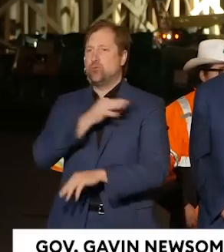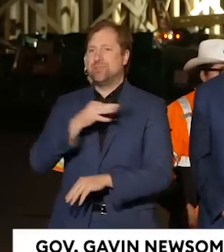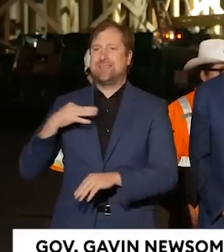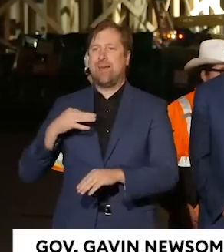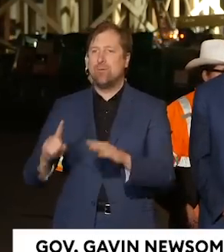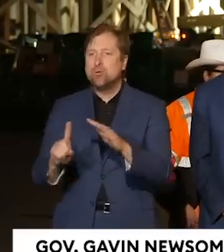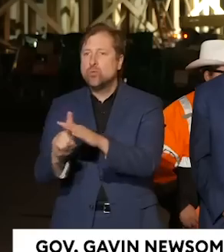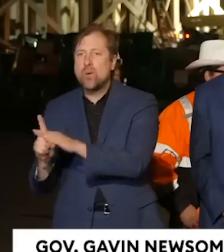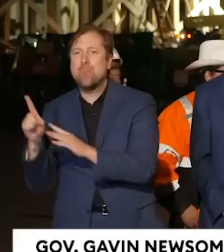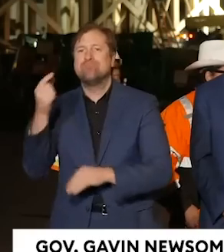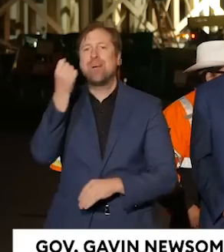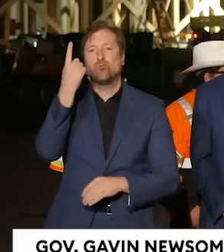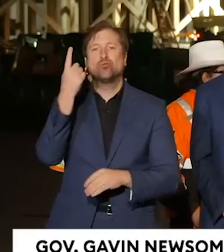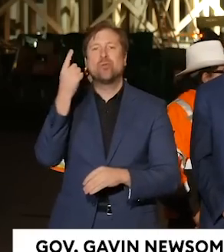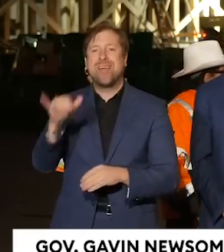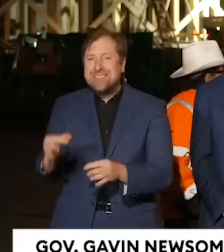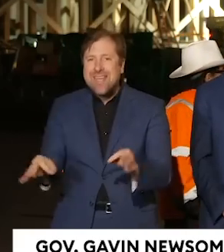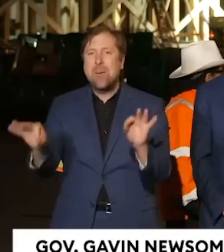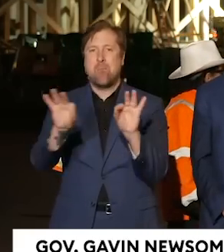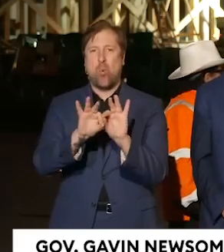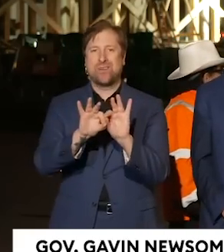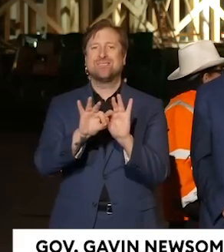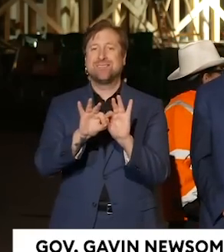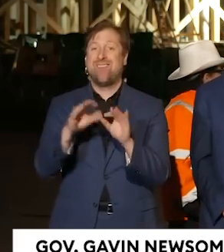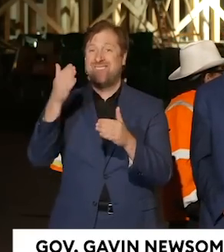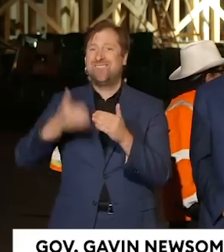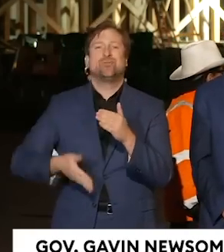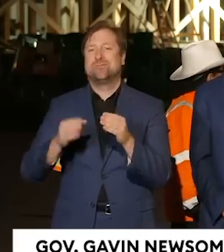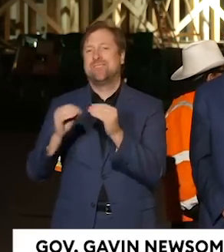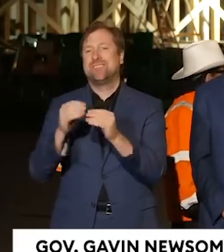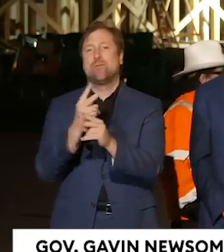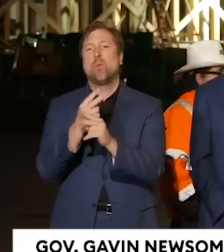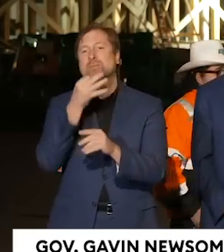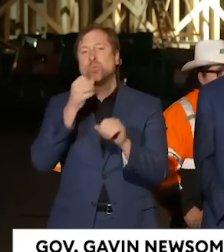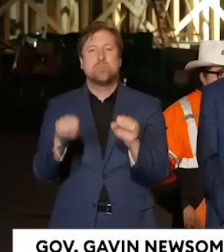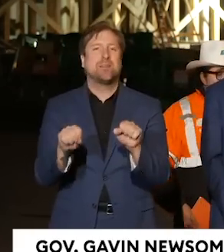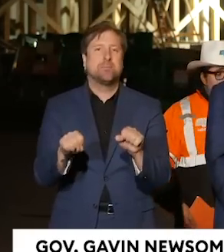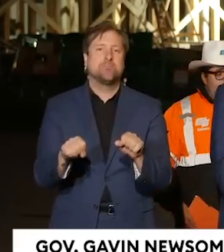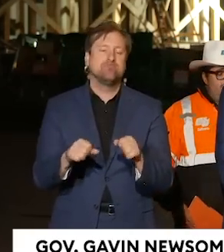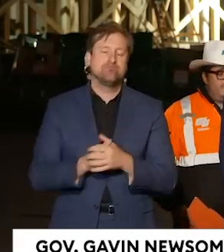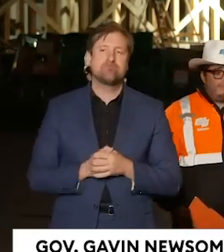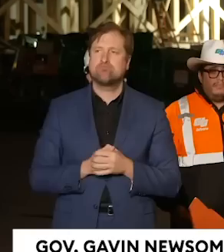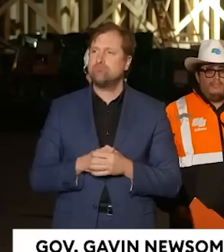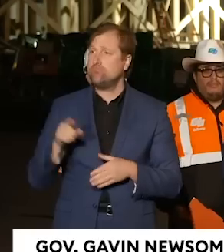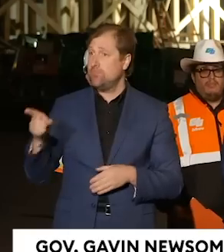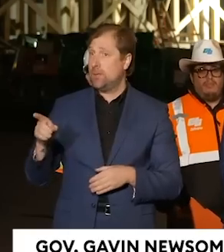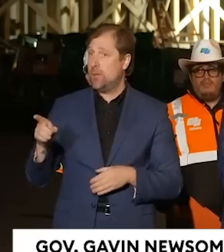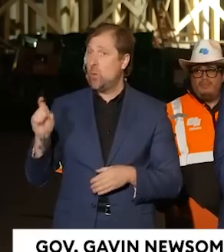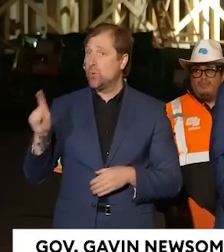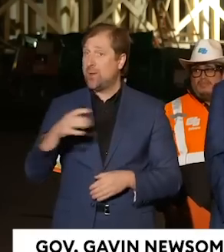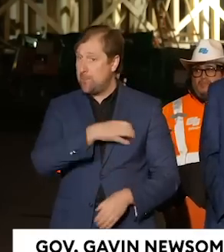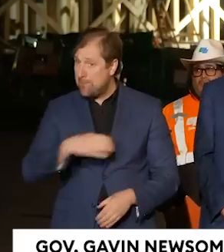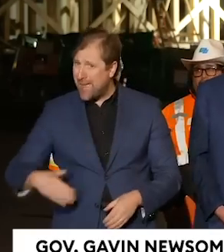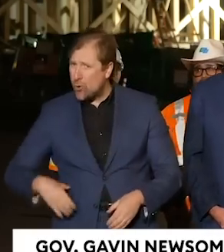came because they understood the significance of getting this finished as quick as possible. Can you talk about the